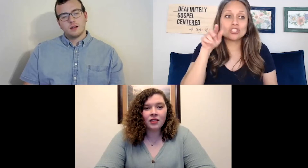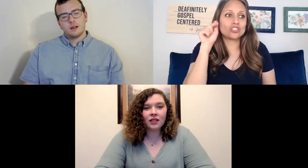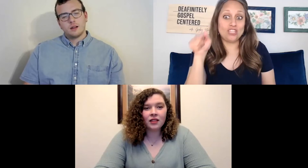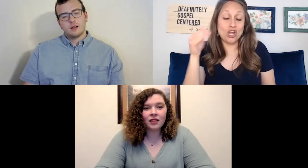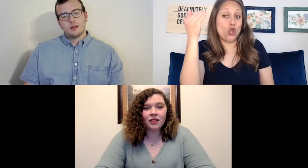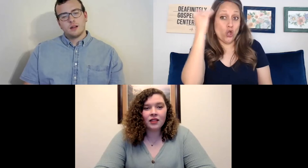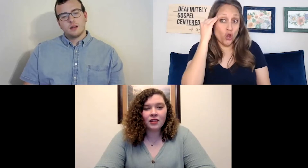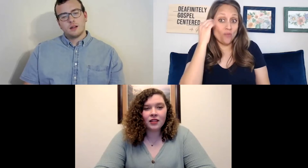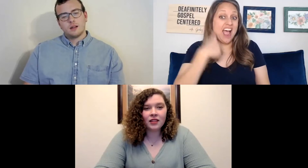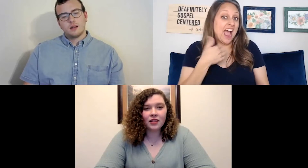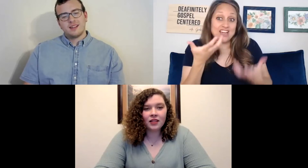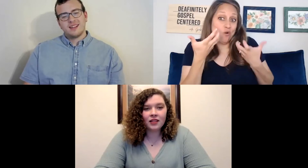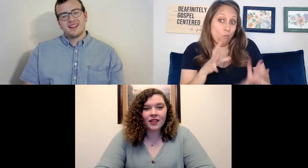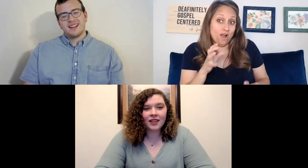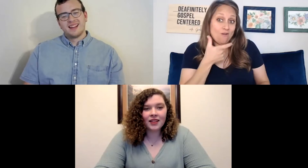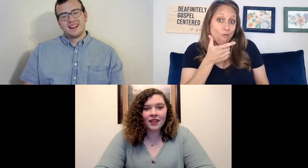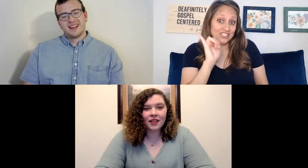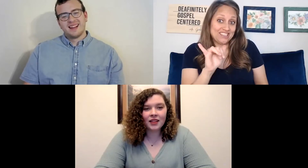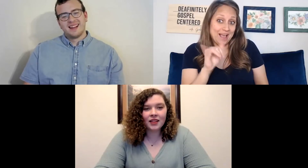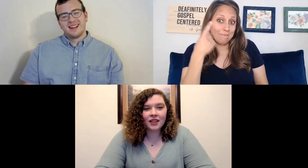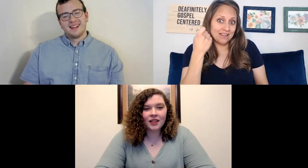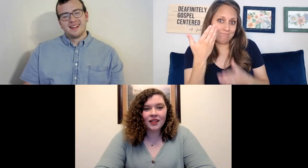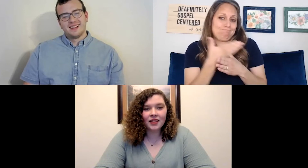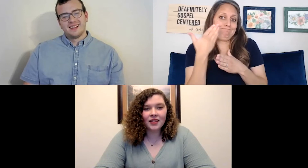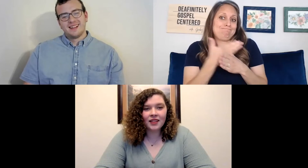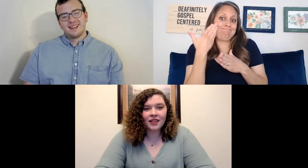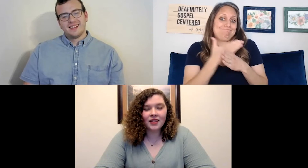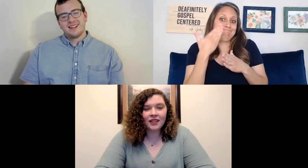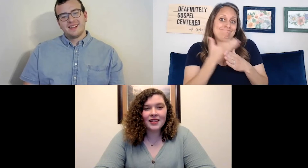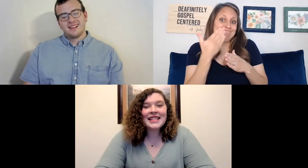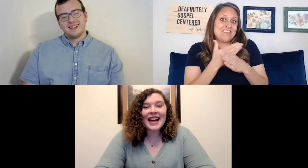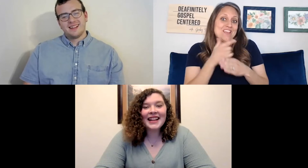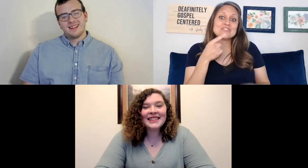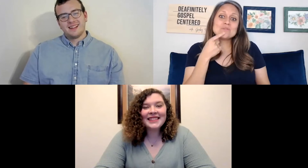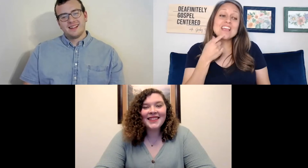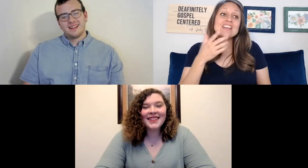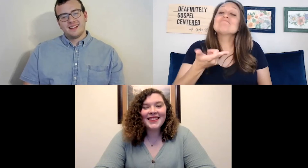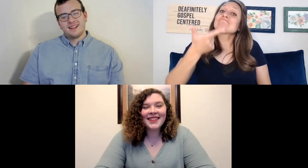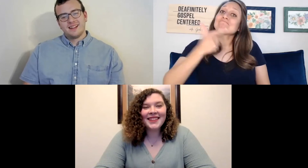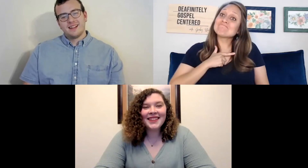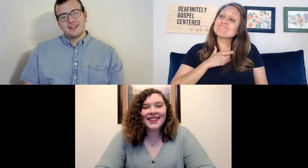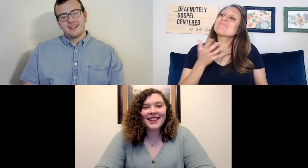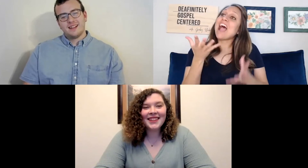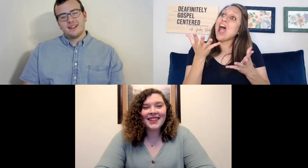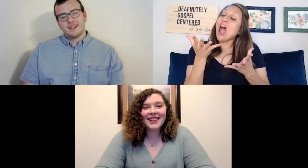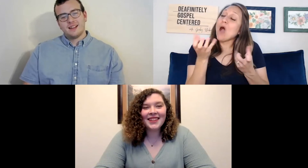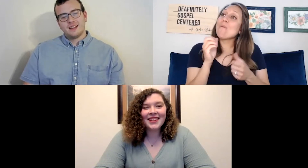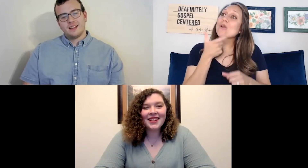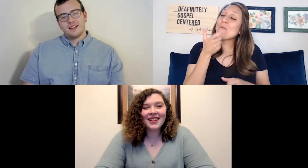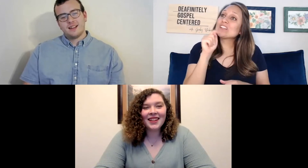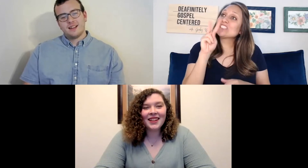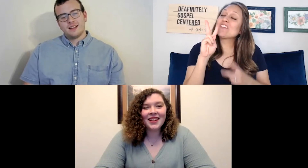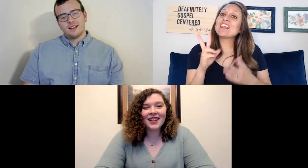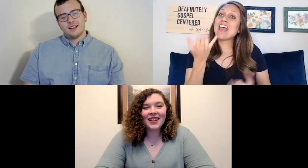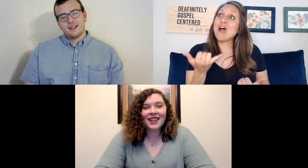because she knew that I never wanted to watch it, and she knew that would annoy me. So when it was her turn to